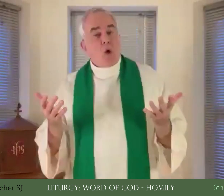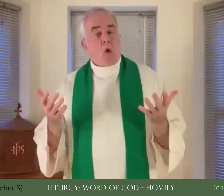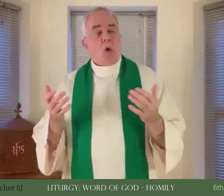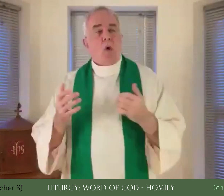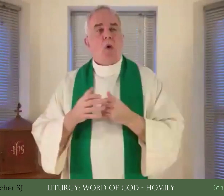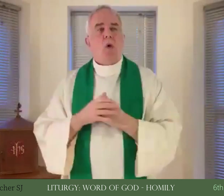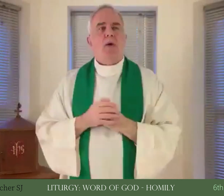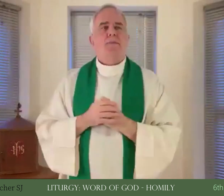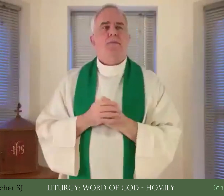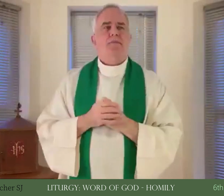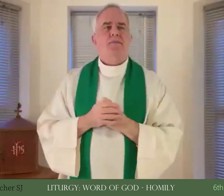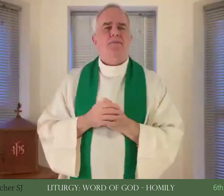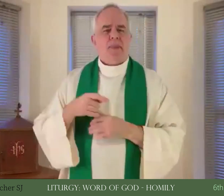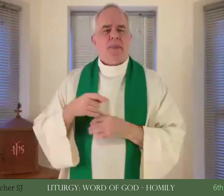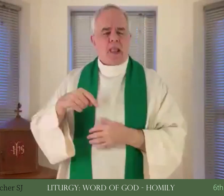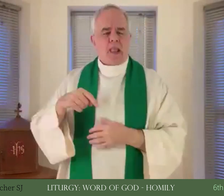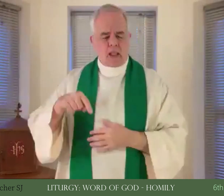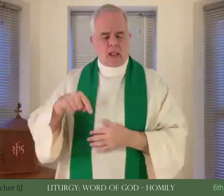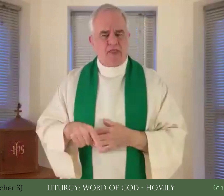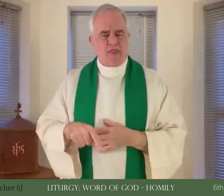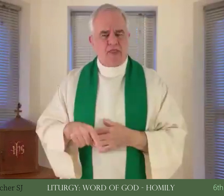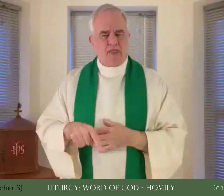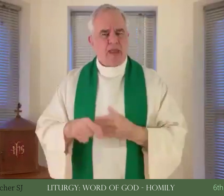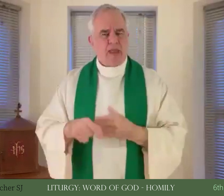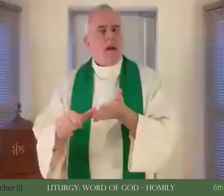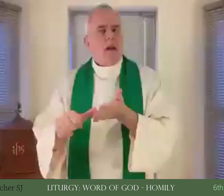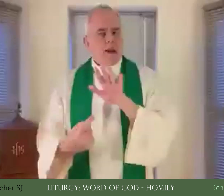So, this gospel is important.